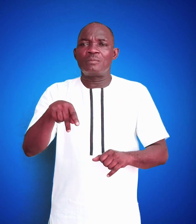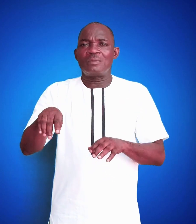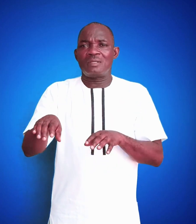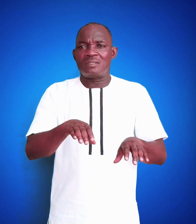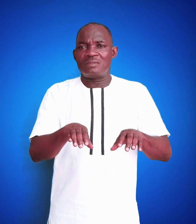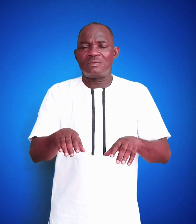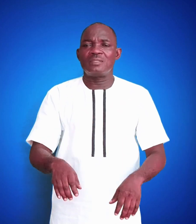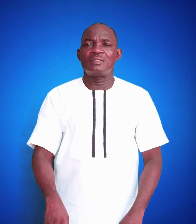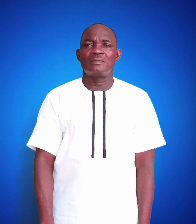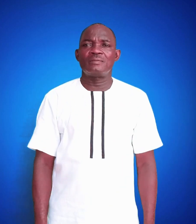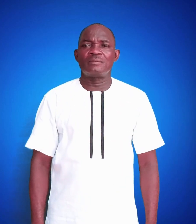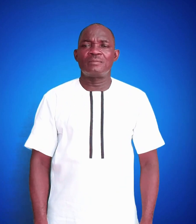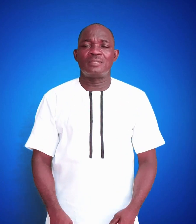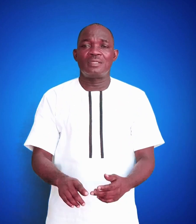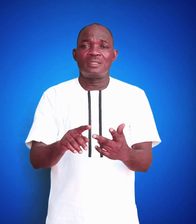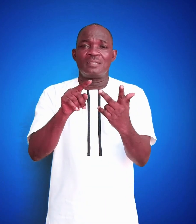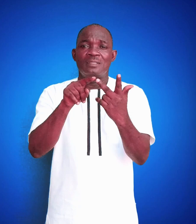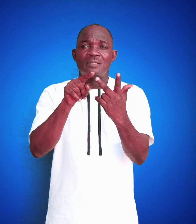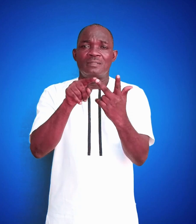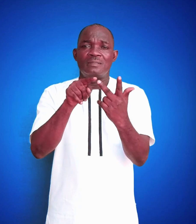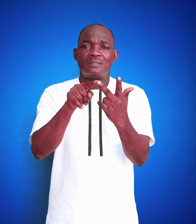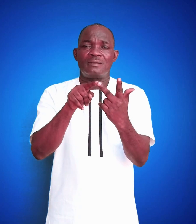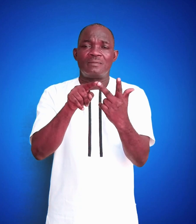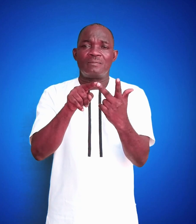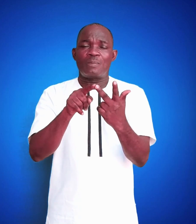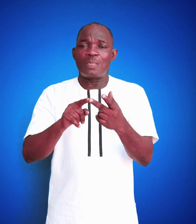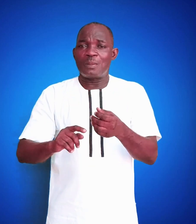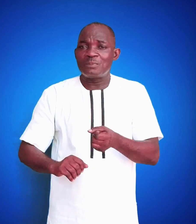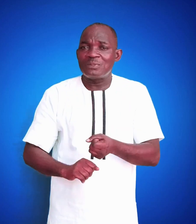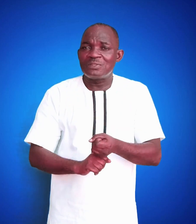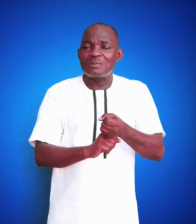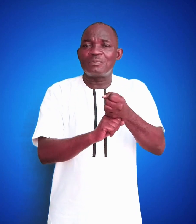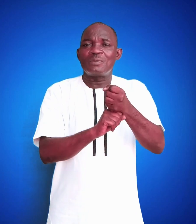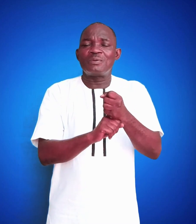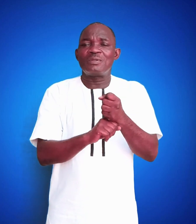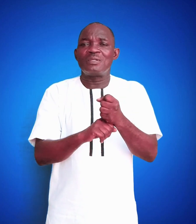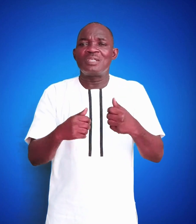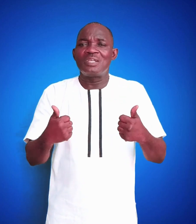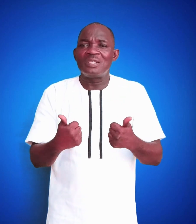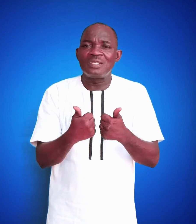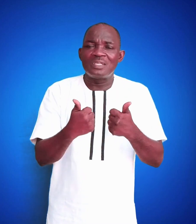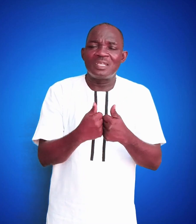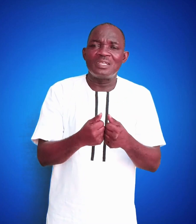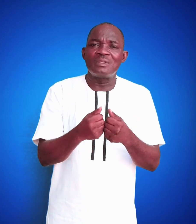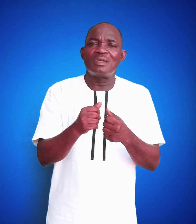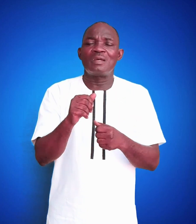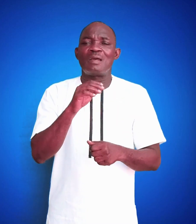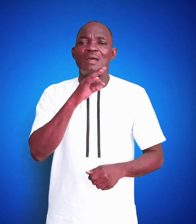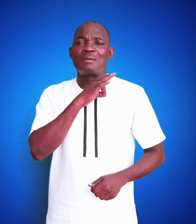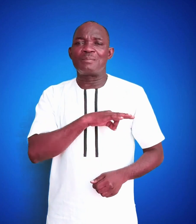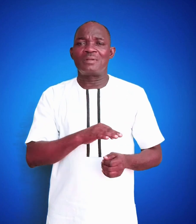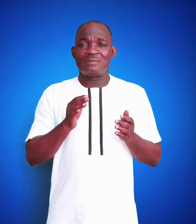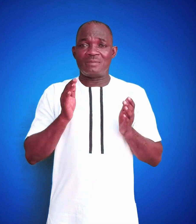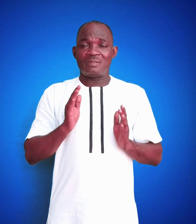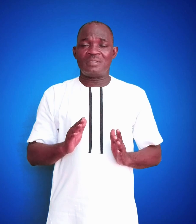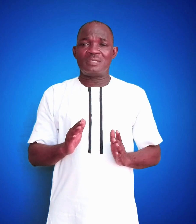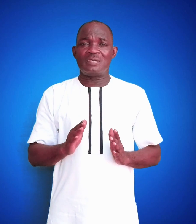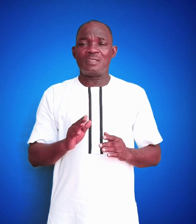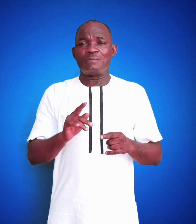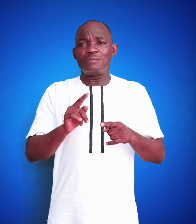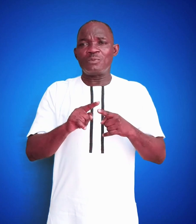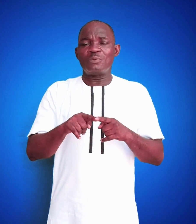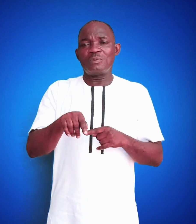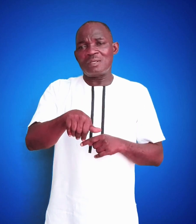activities. 3. Support linkage of beneficiaries